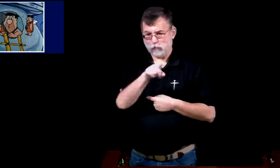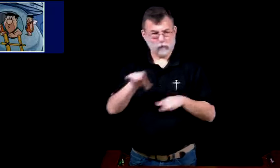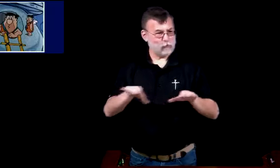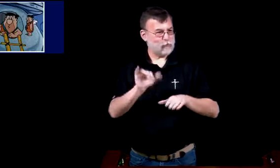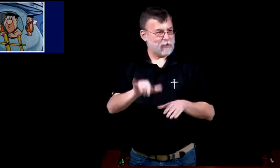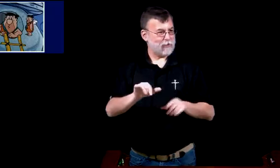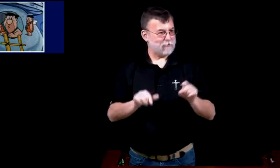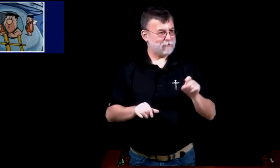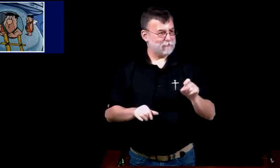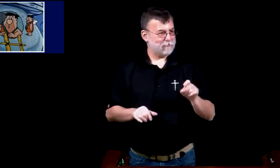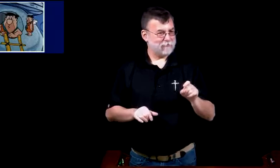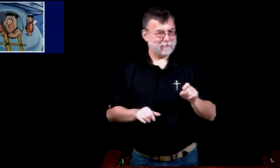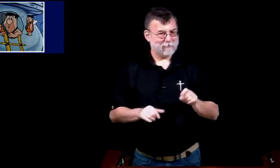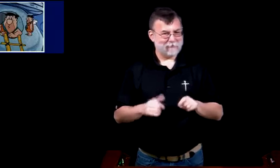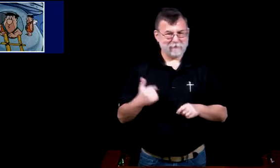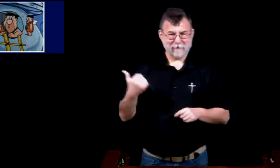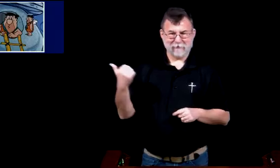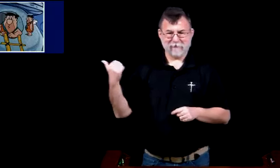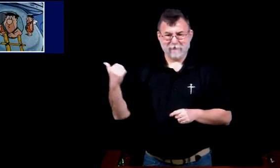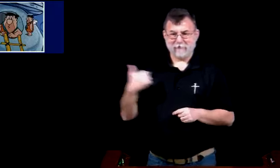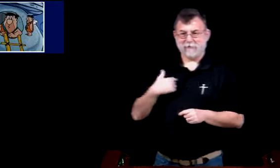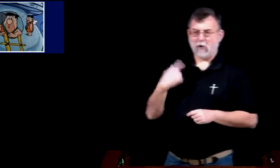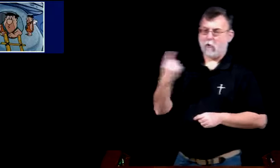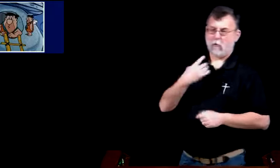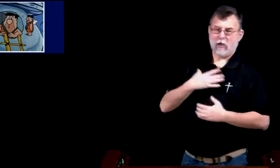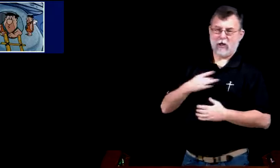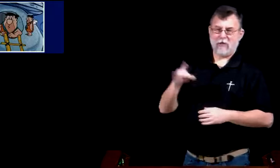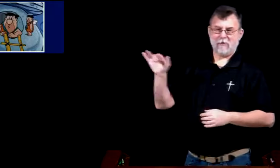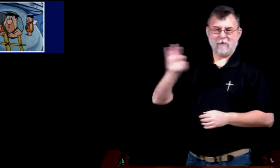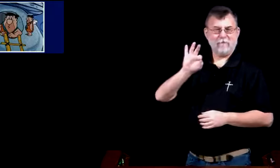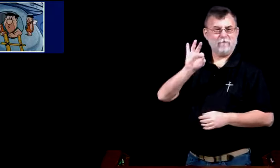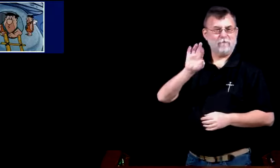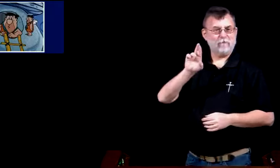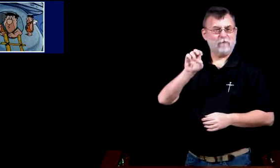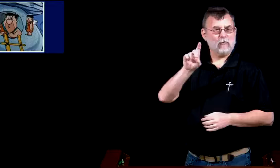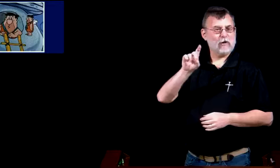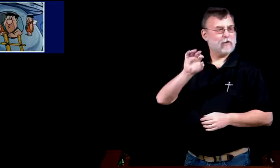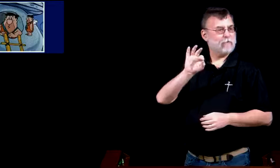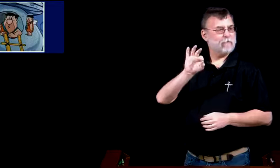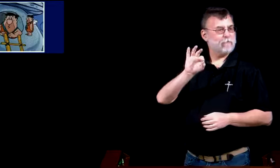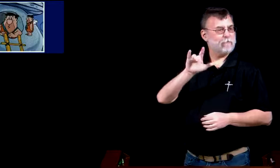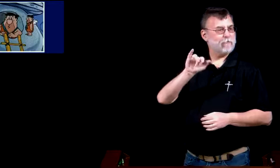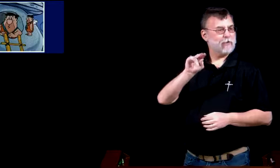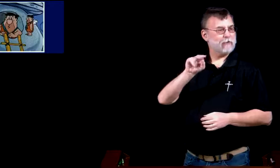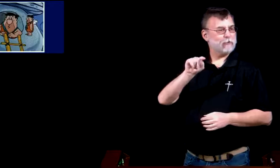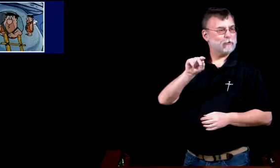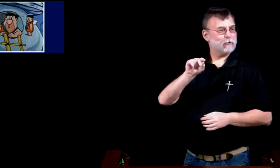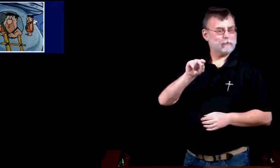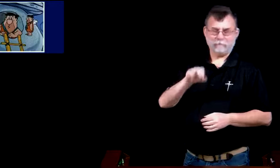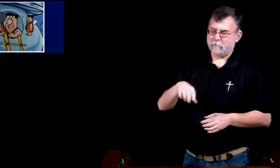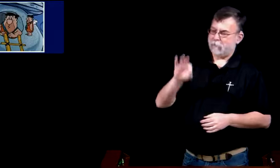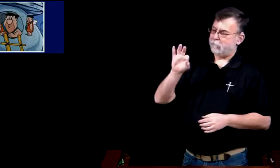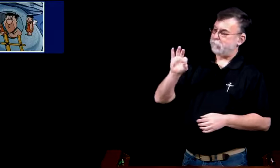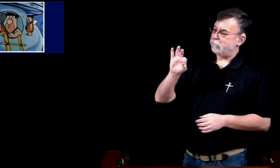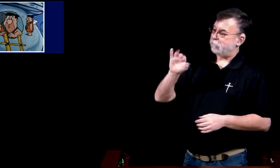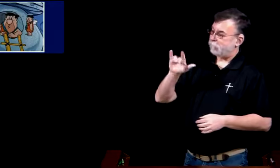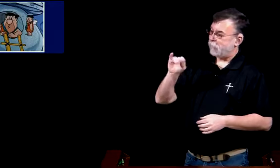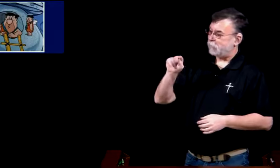Have you felt that before? Where you kind of have like two different opinions? I've always liked the Fred Flintstone image